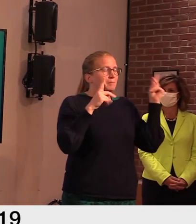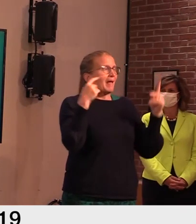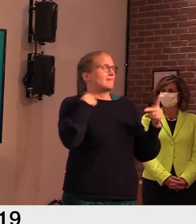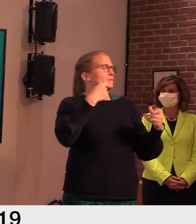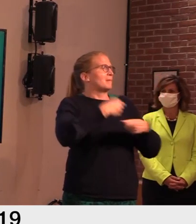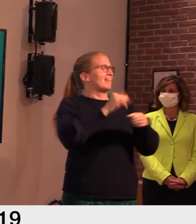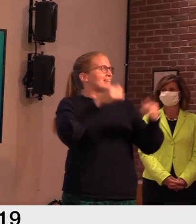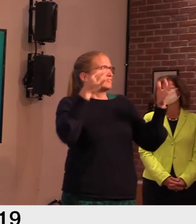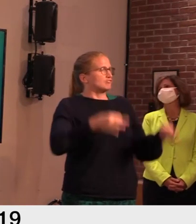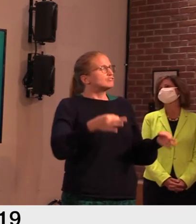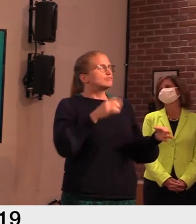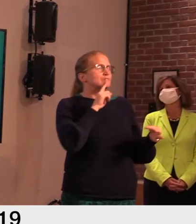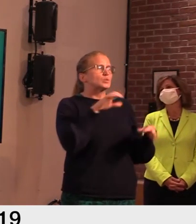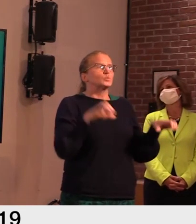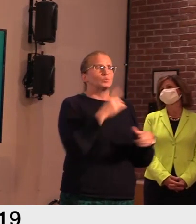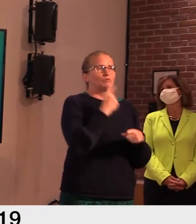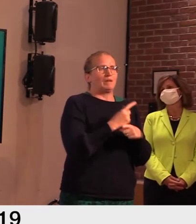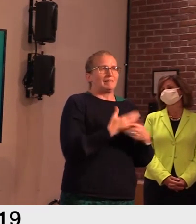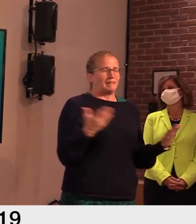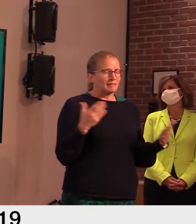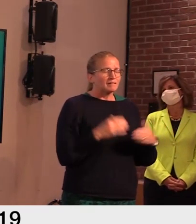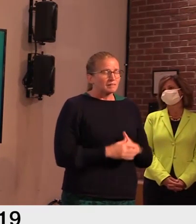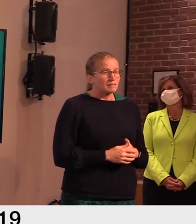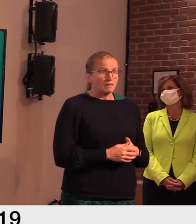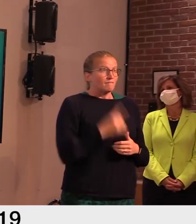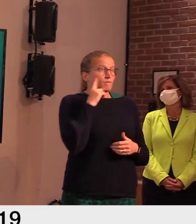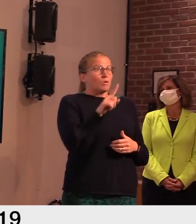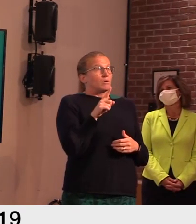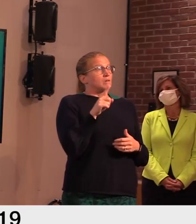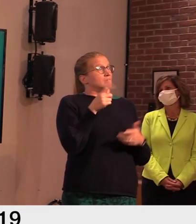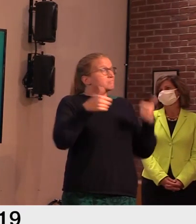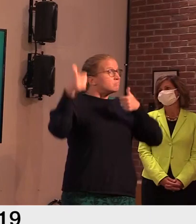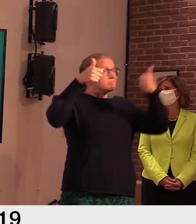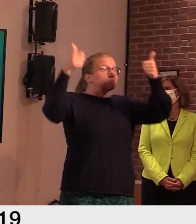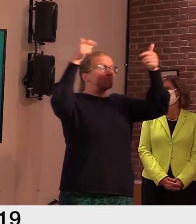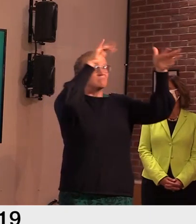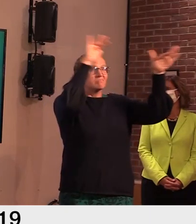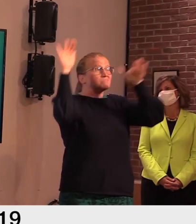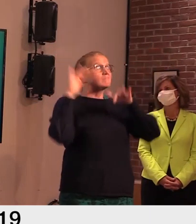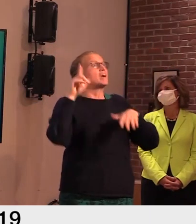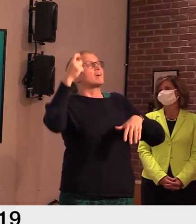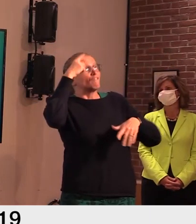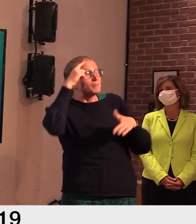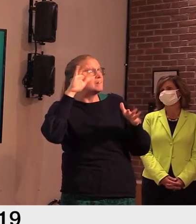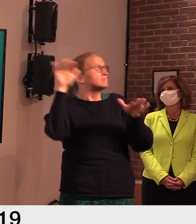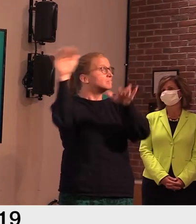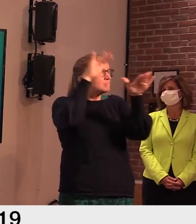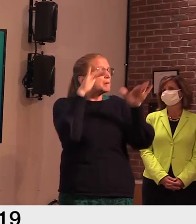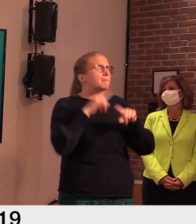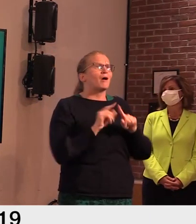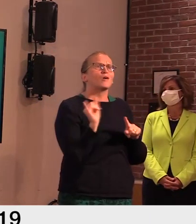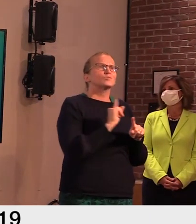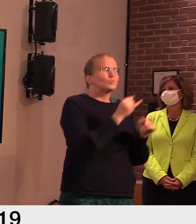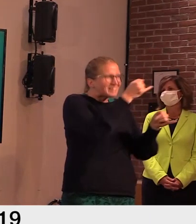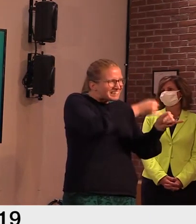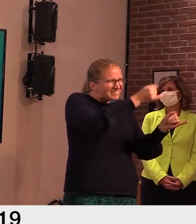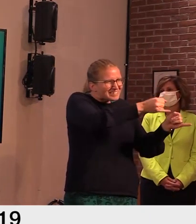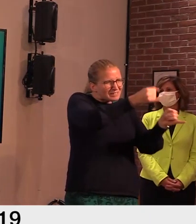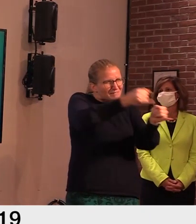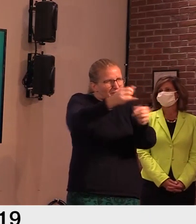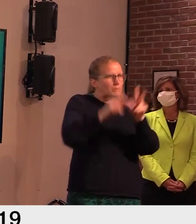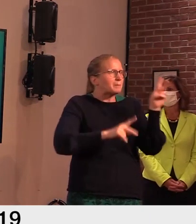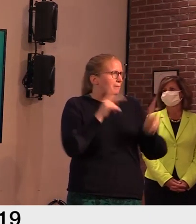it for the right reasons, and it's going to take leadership from all levels, corporate levels, in the sporting